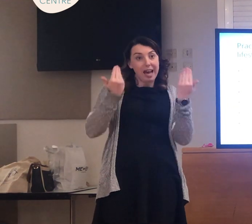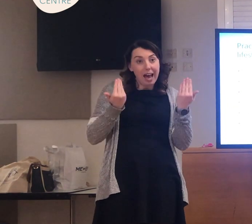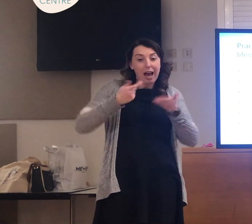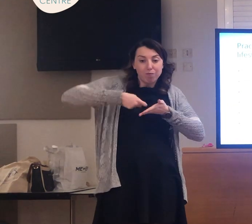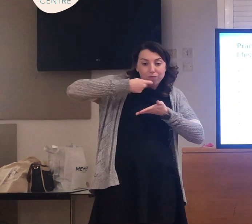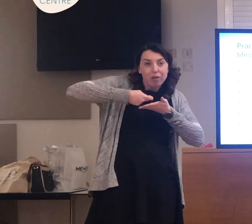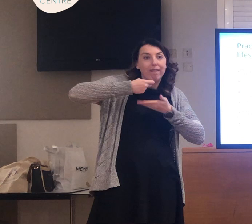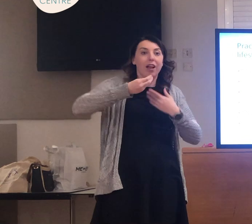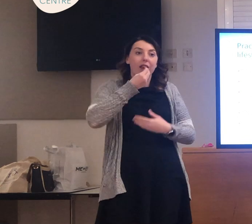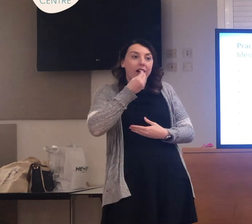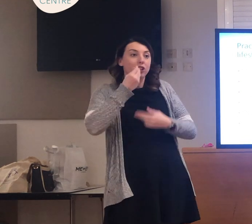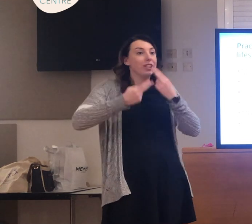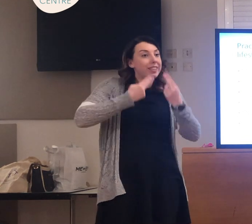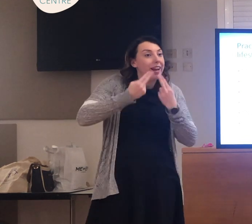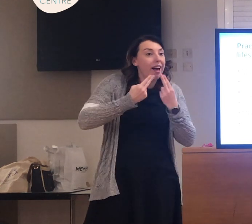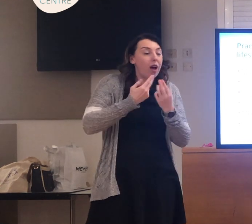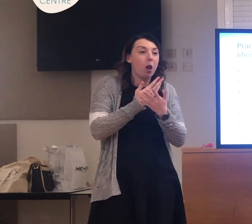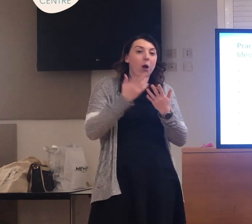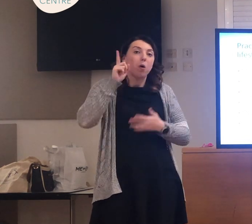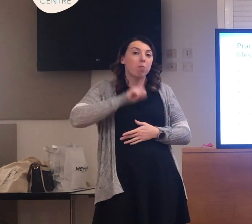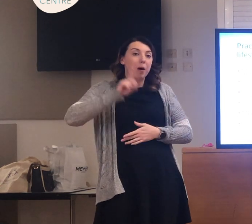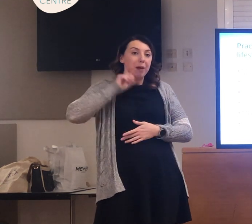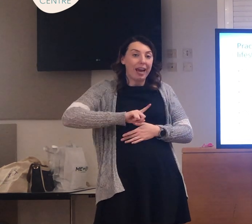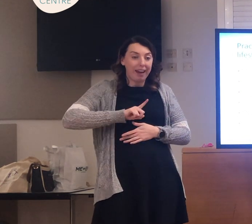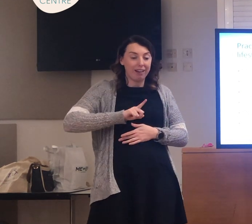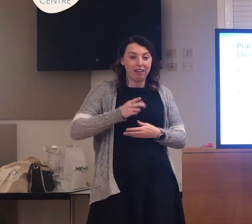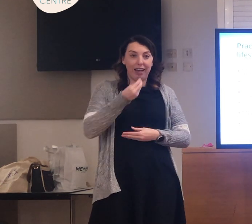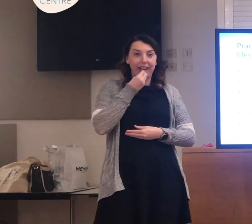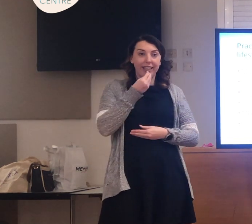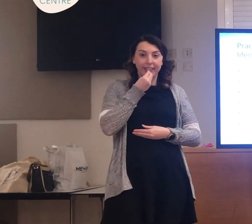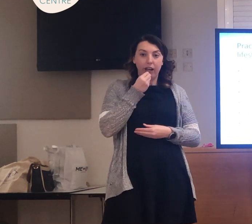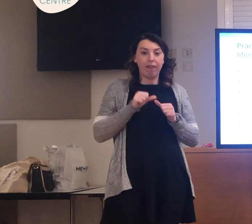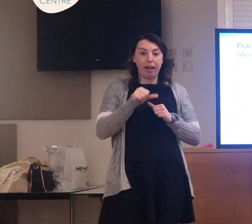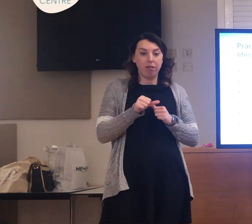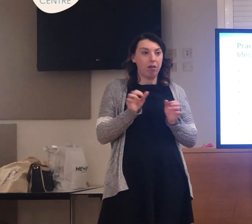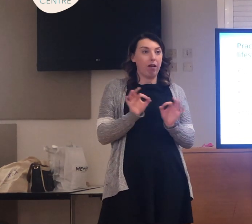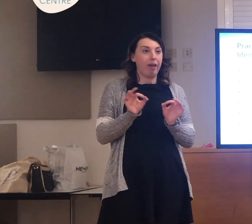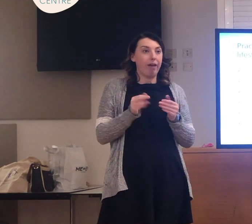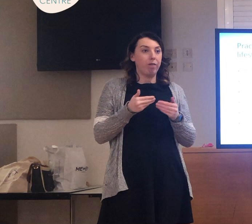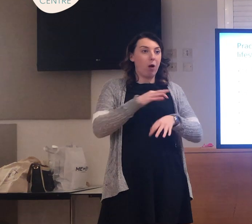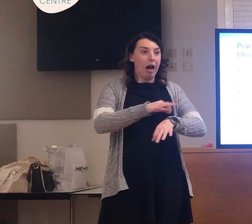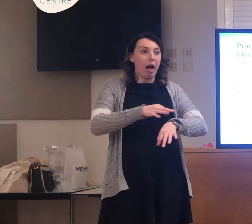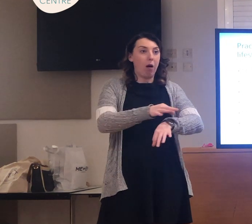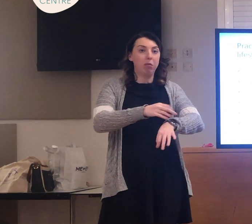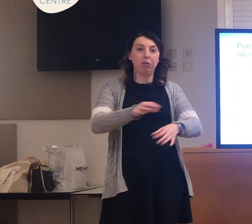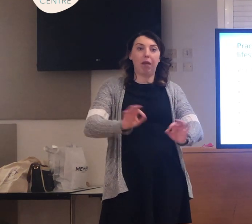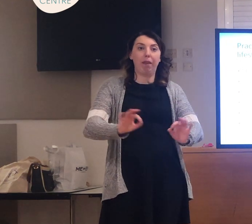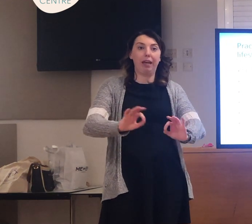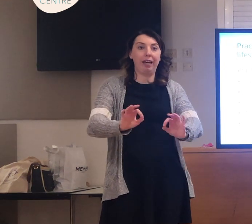many women I see go for long, long periods without eating. And when you do